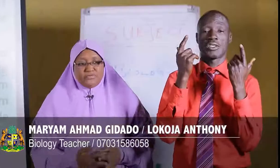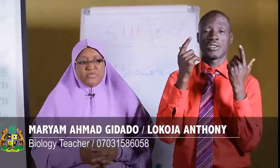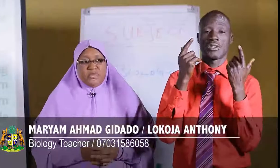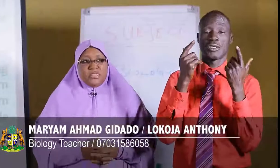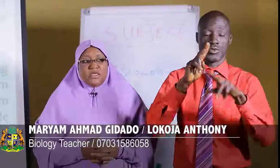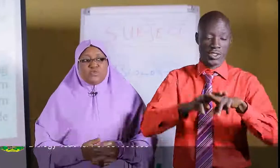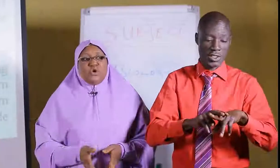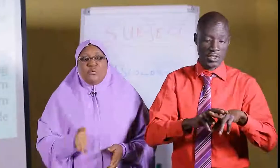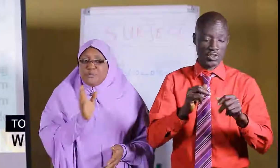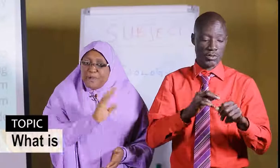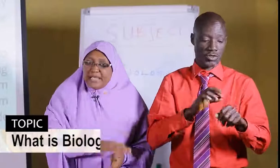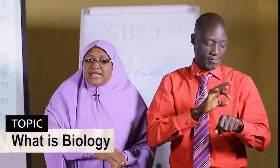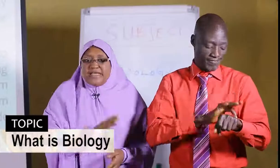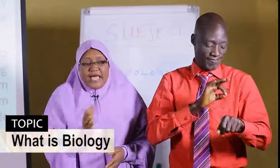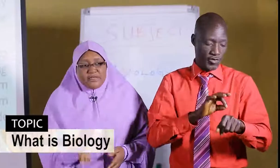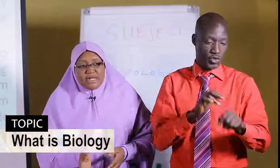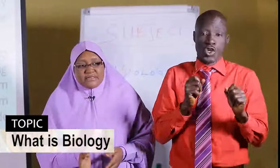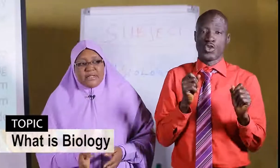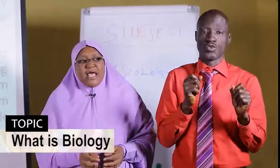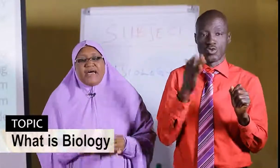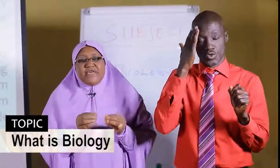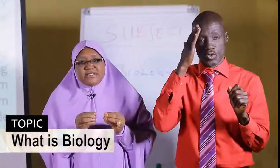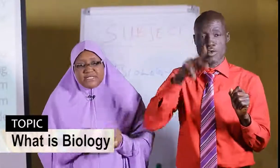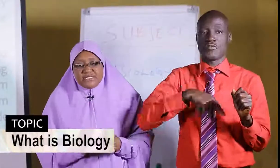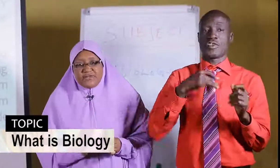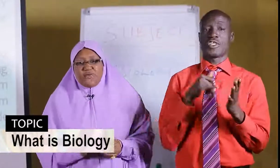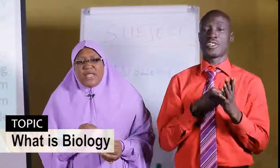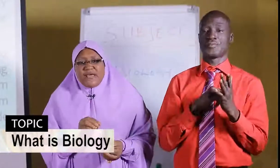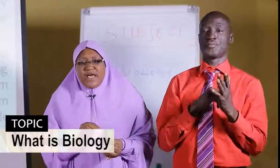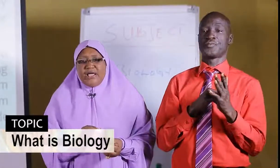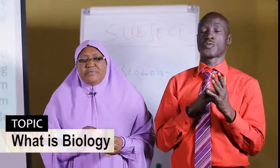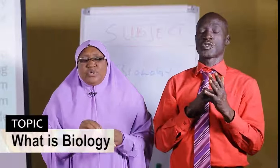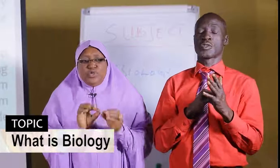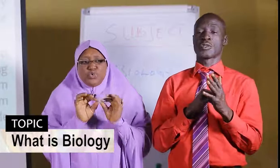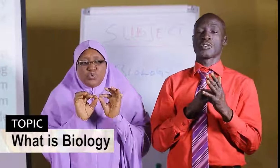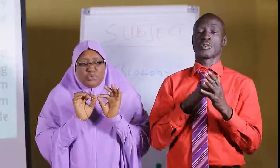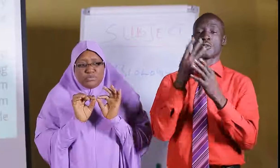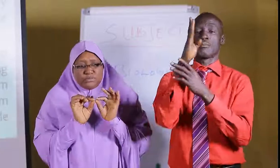pain. So both plants and animals are very sensitive. Whenever